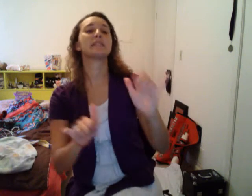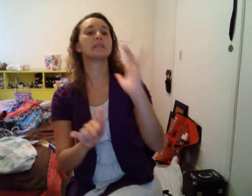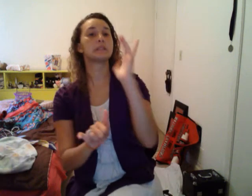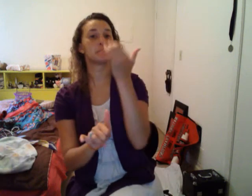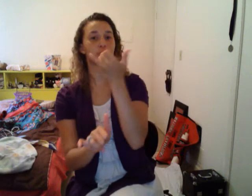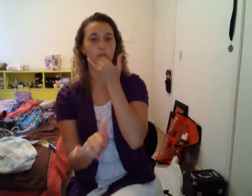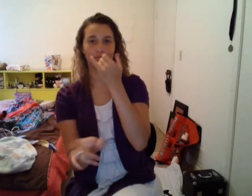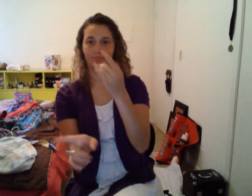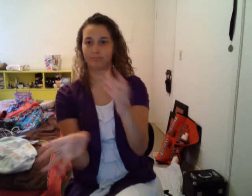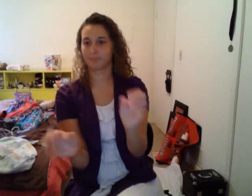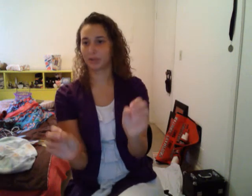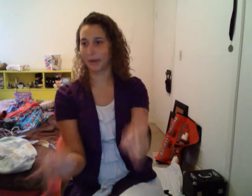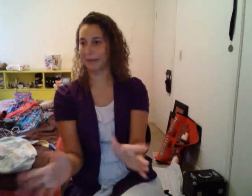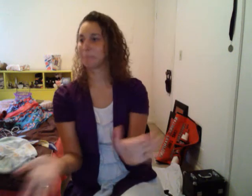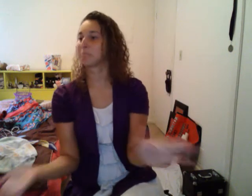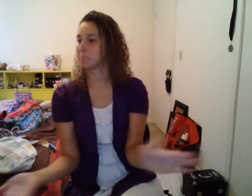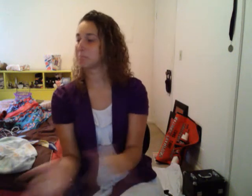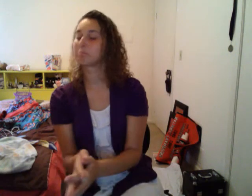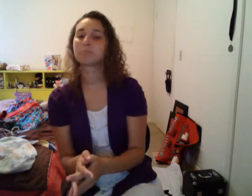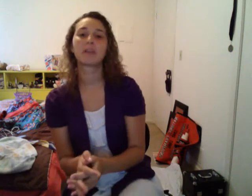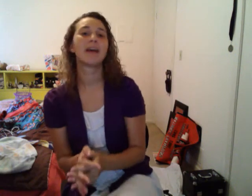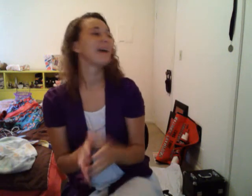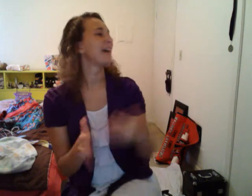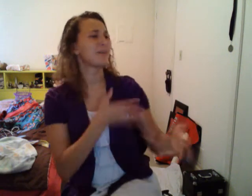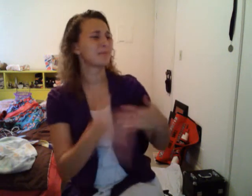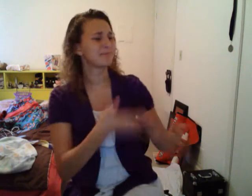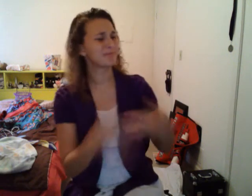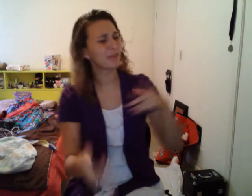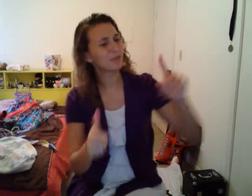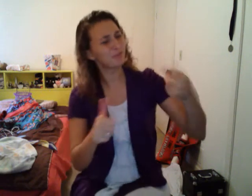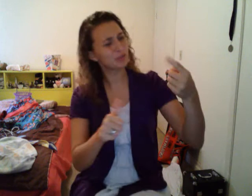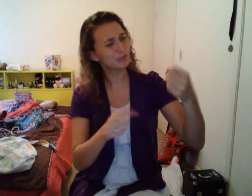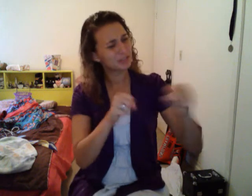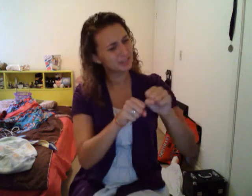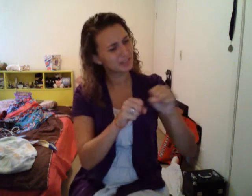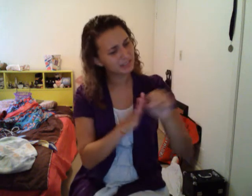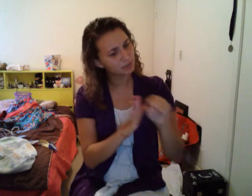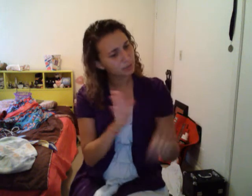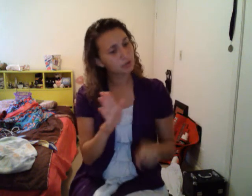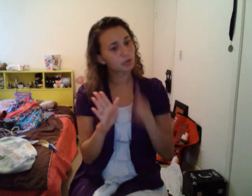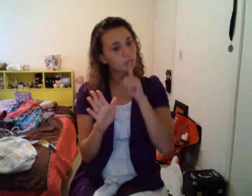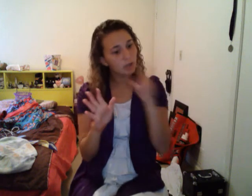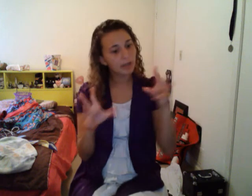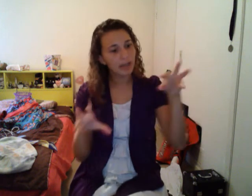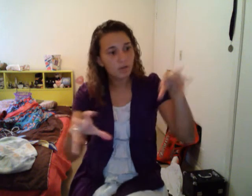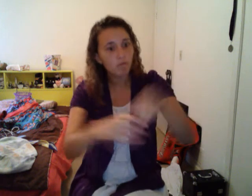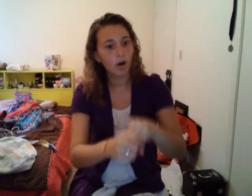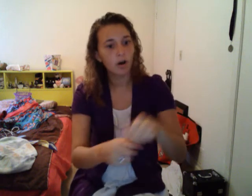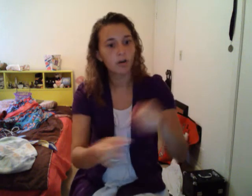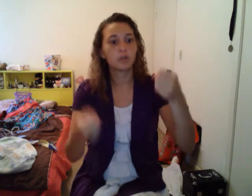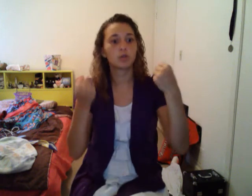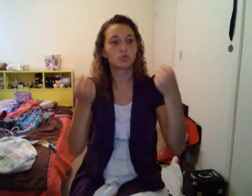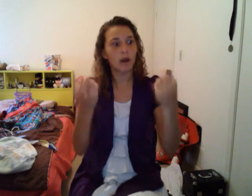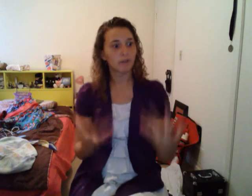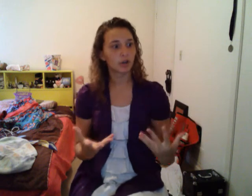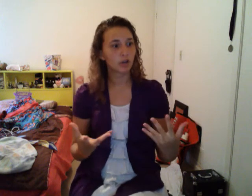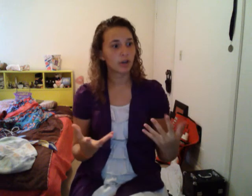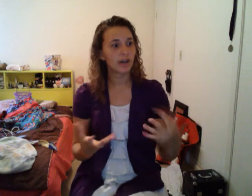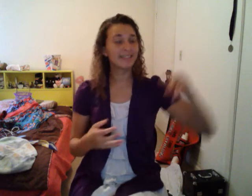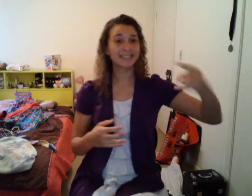say. And in another way, I mean, in the first situation, you're involved directly with the situation. In the second one, you're an onlooker as well. All right. So you have the choice of